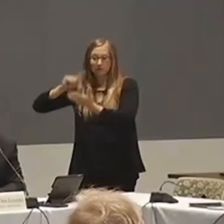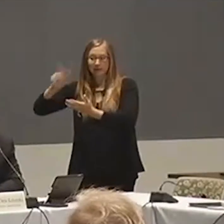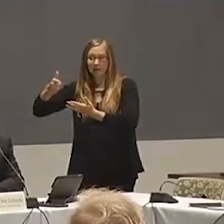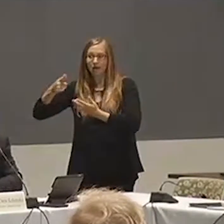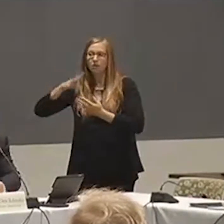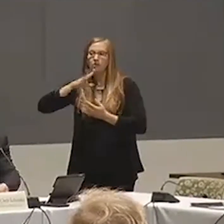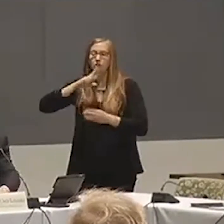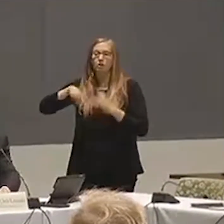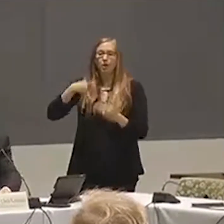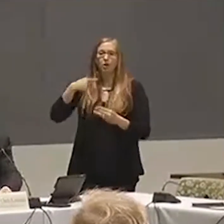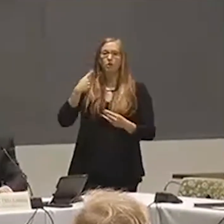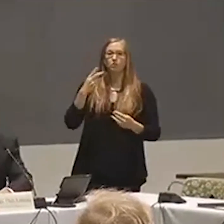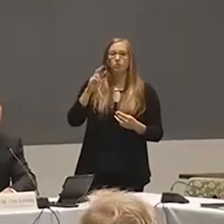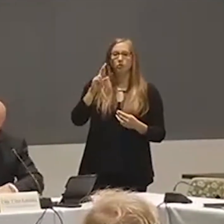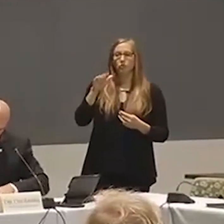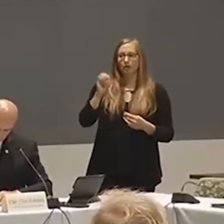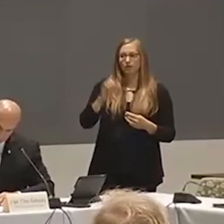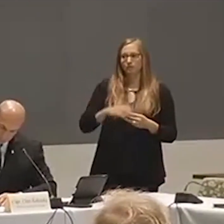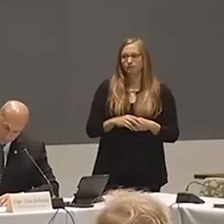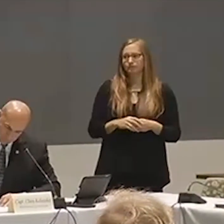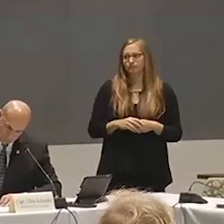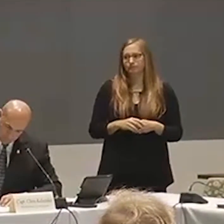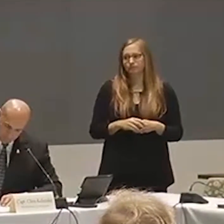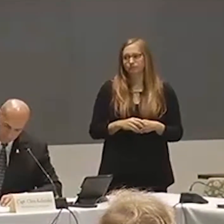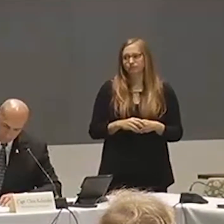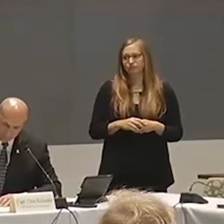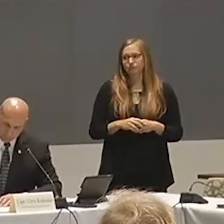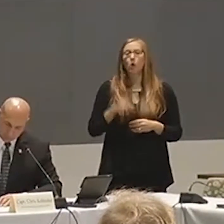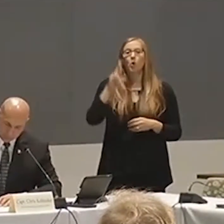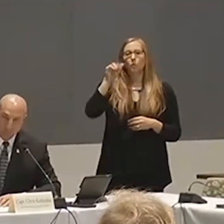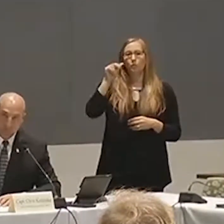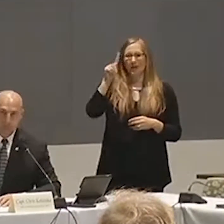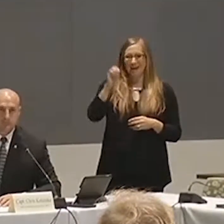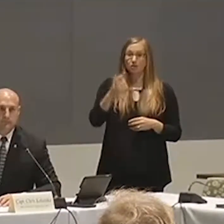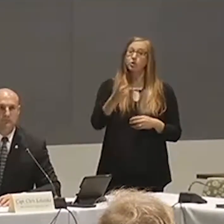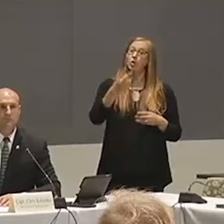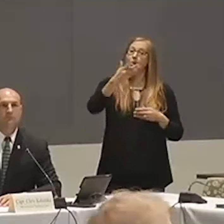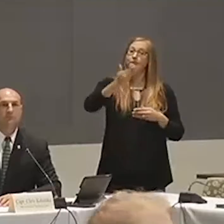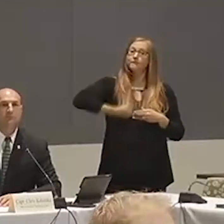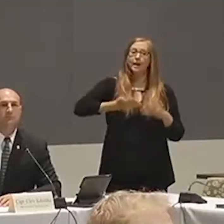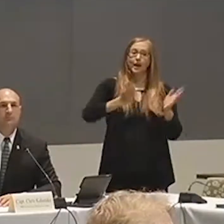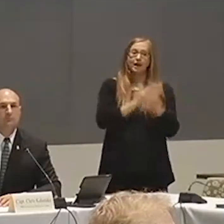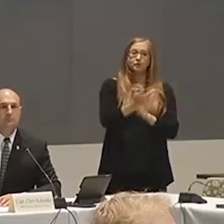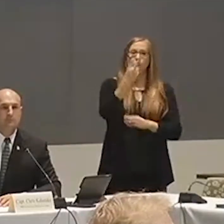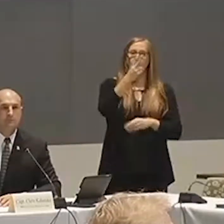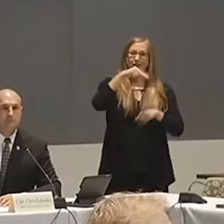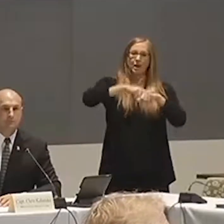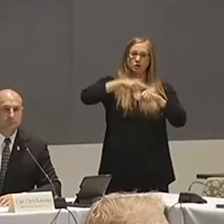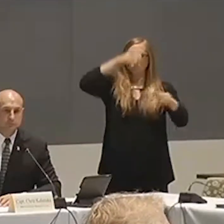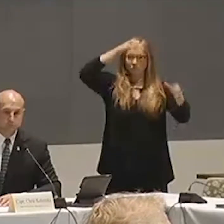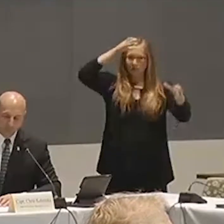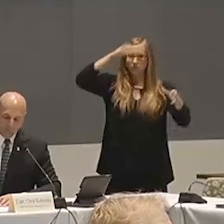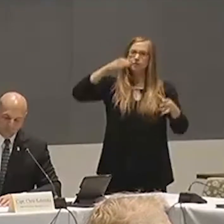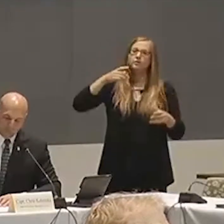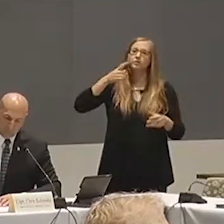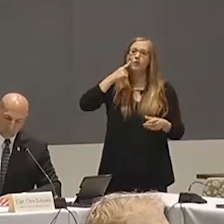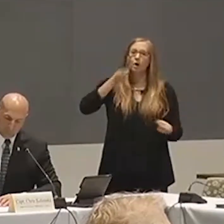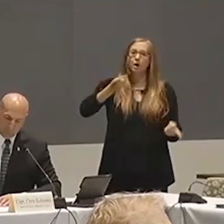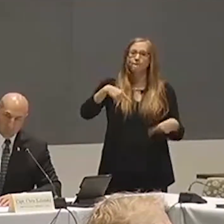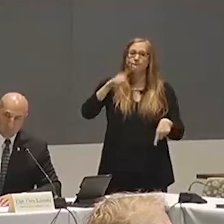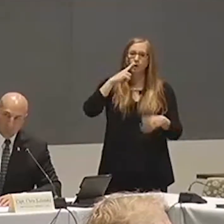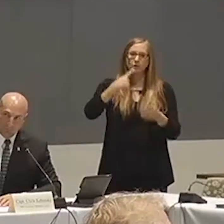rates. And so in preparation for that, we invited two national experts in for this